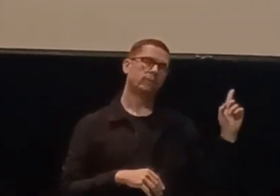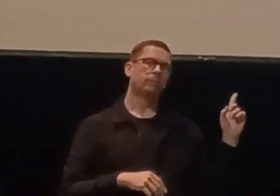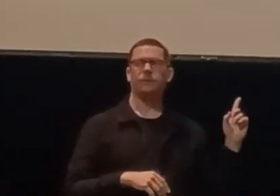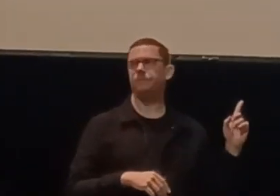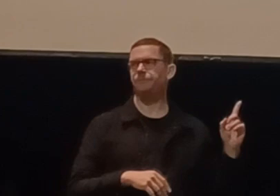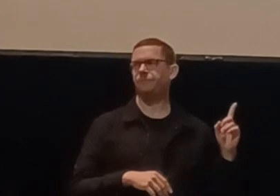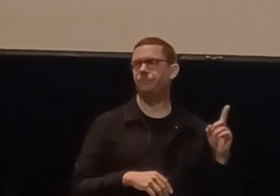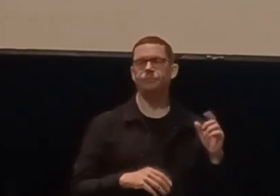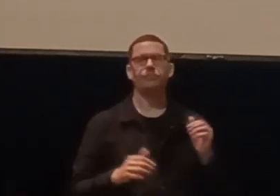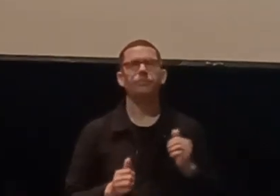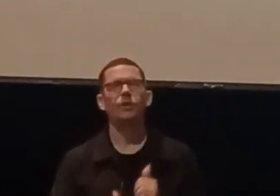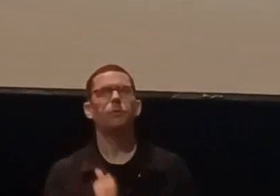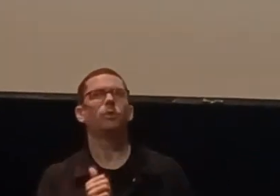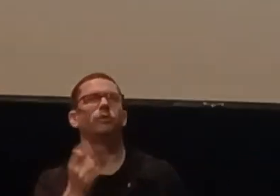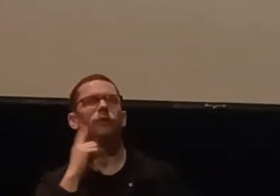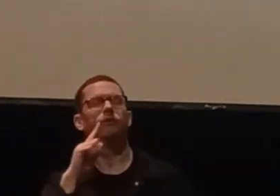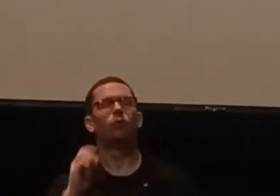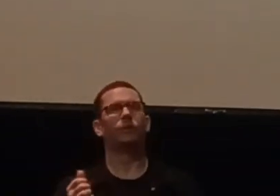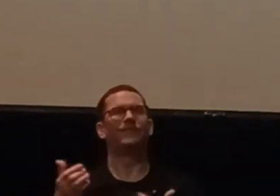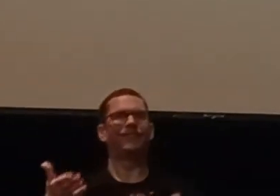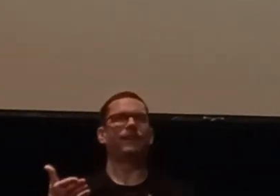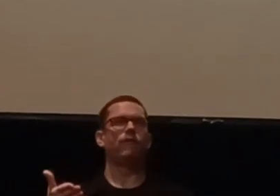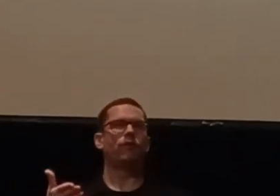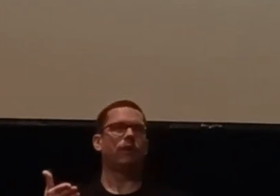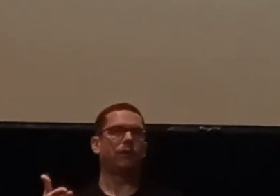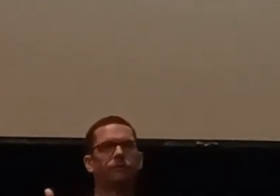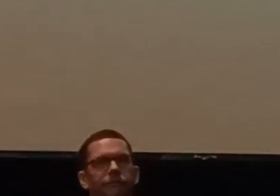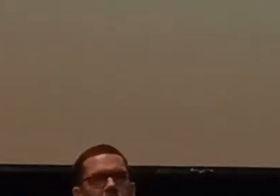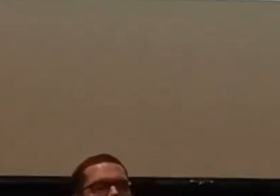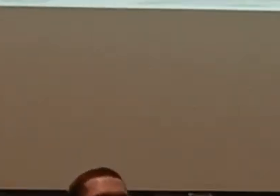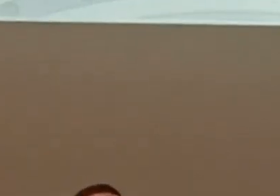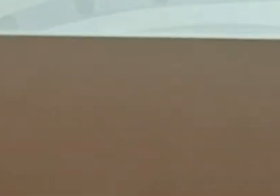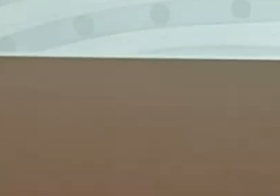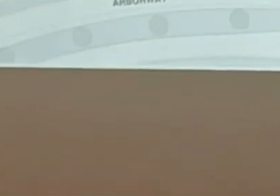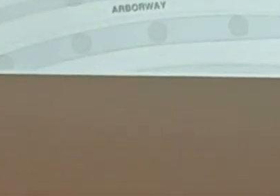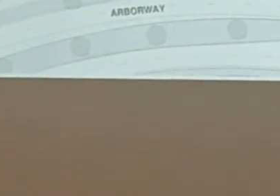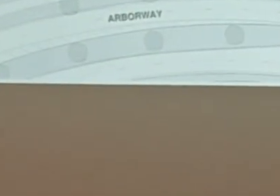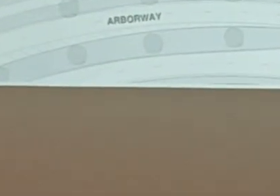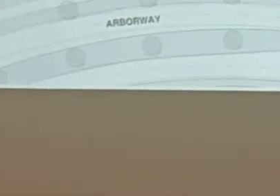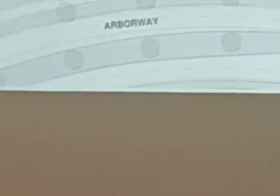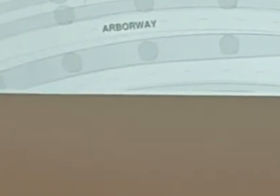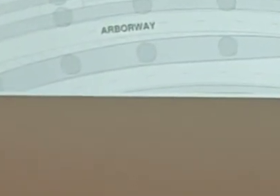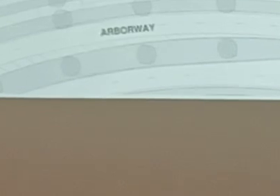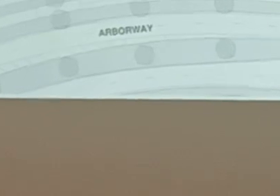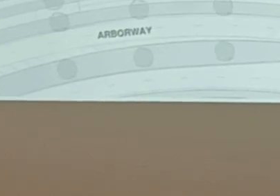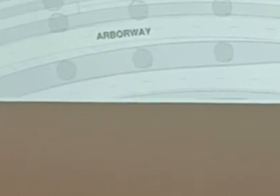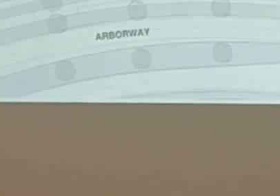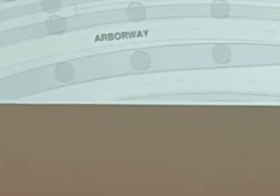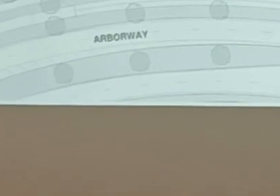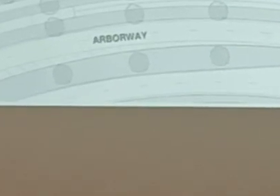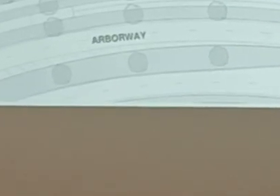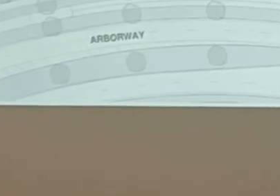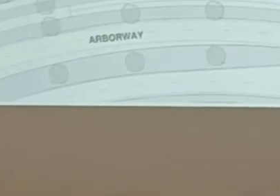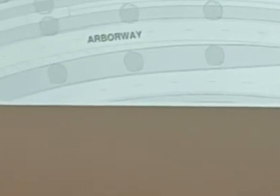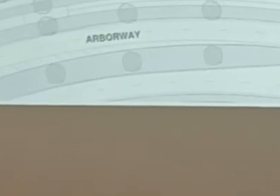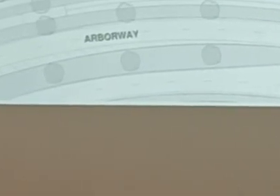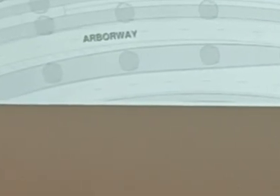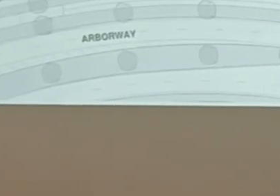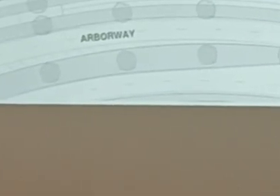primarily delivery vehicles that serve the maintenance facility. Those are not a